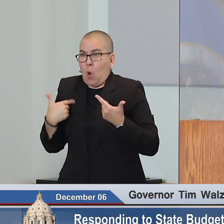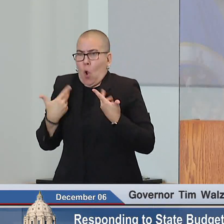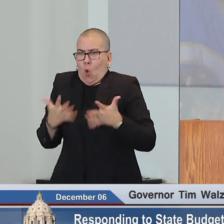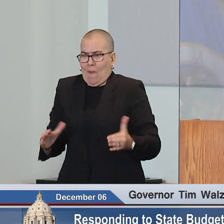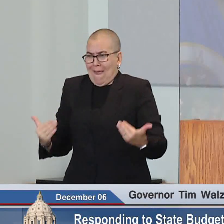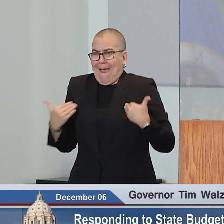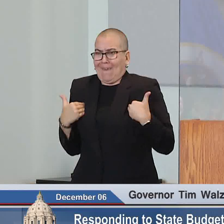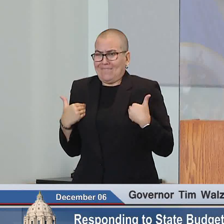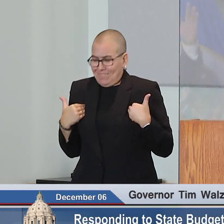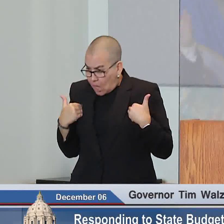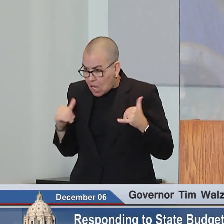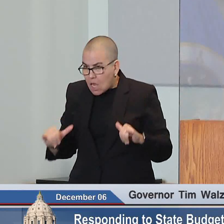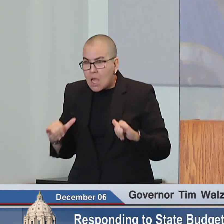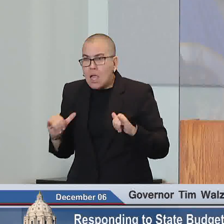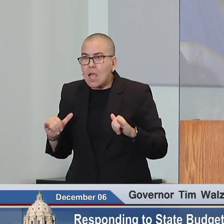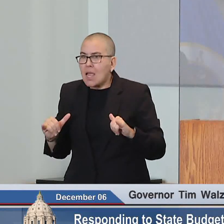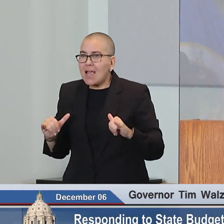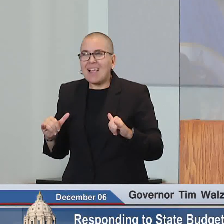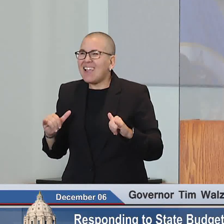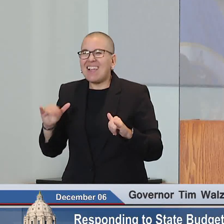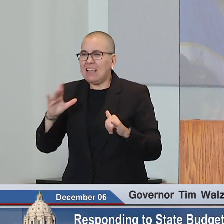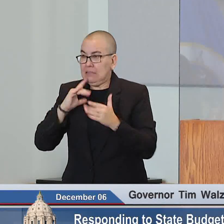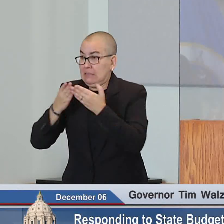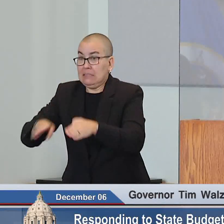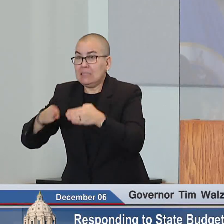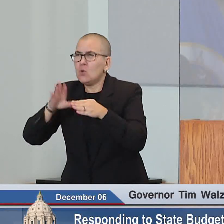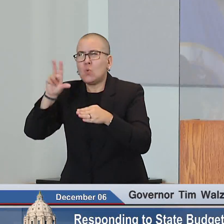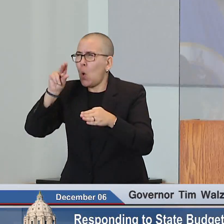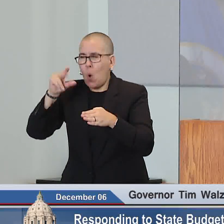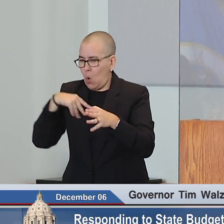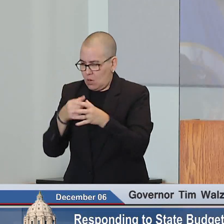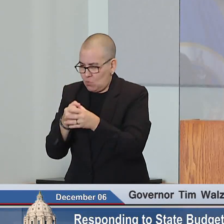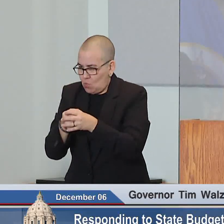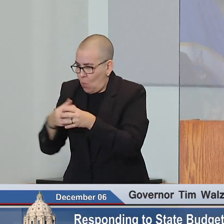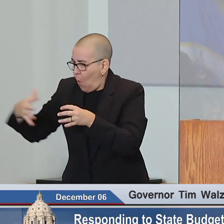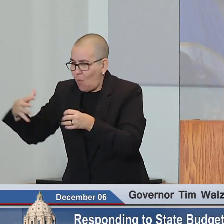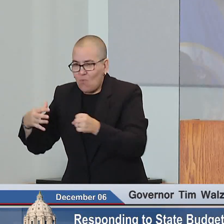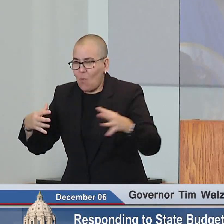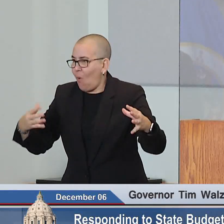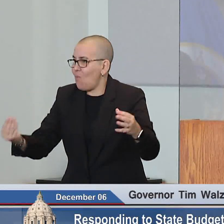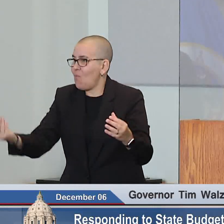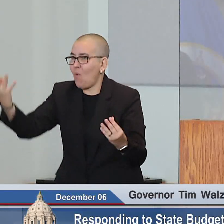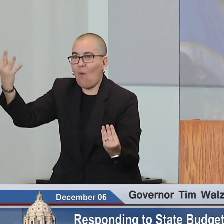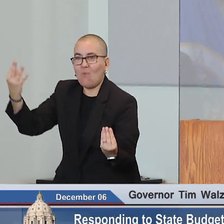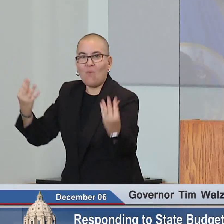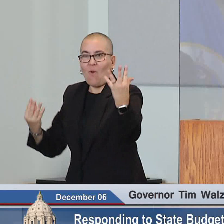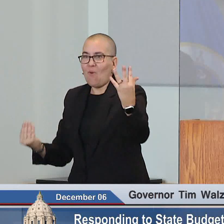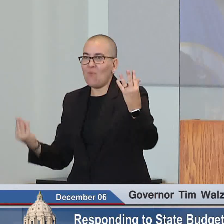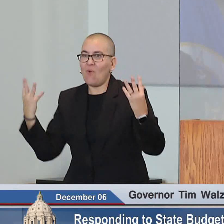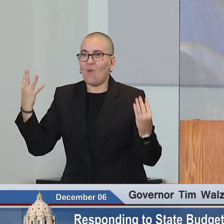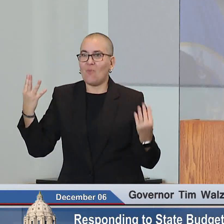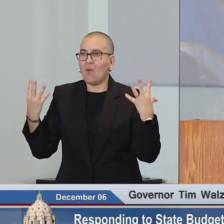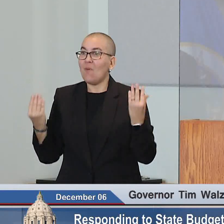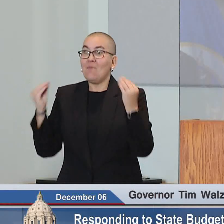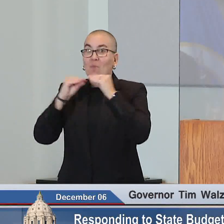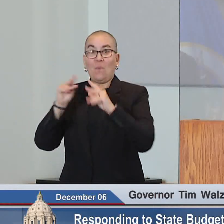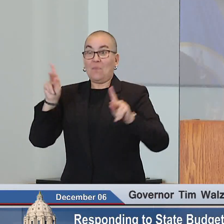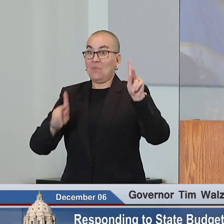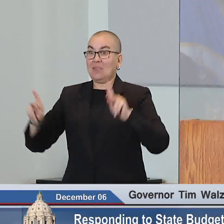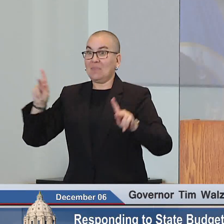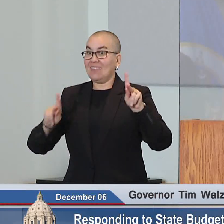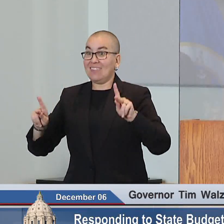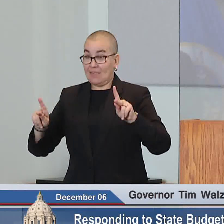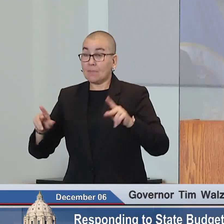reduce the cost on individuals and open up opportunities. We are well positioned to do that. Or an entrepreneur like Shawnee Grigsby, who started Flava